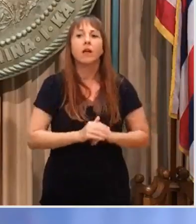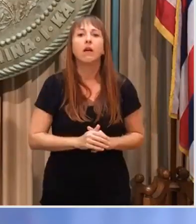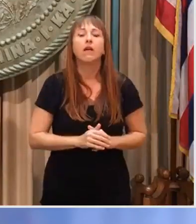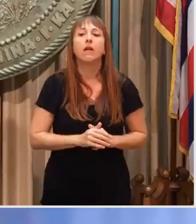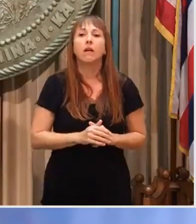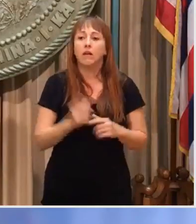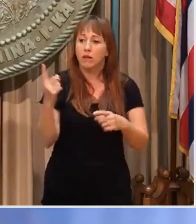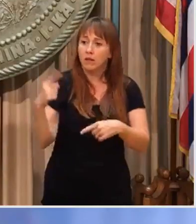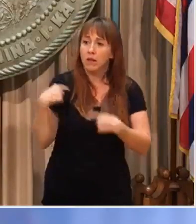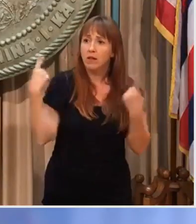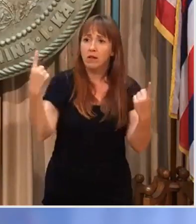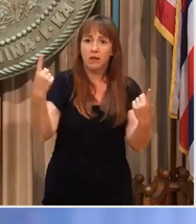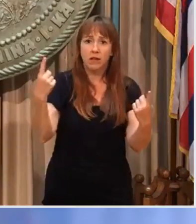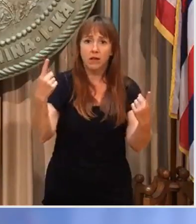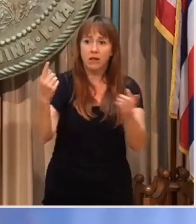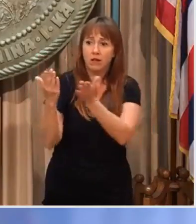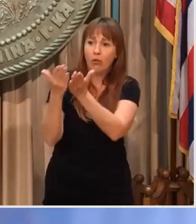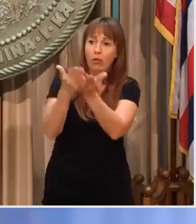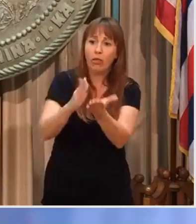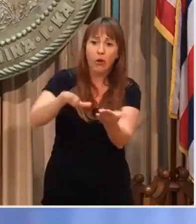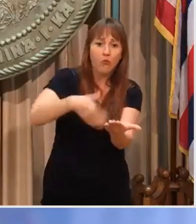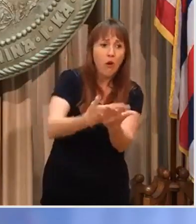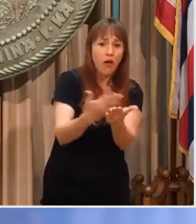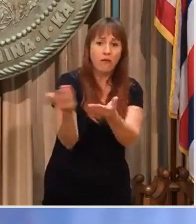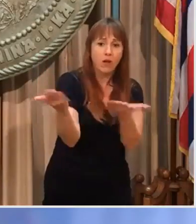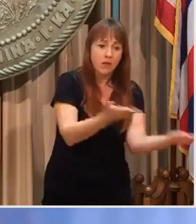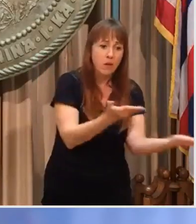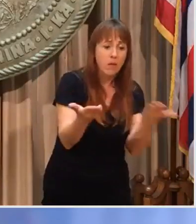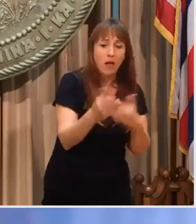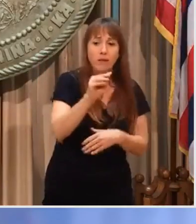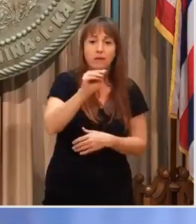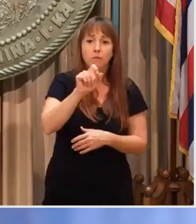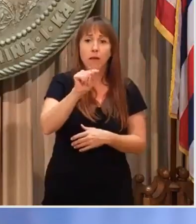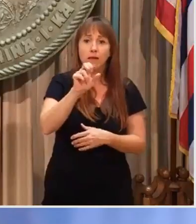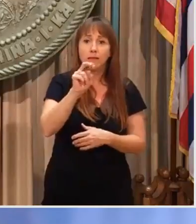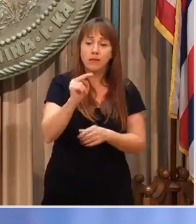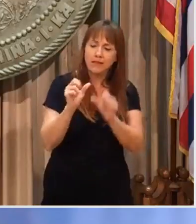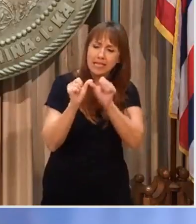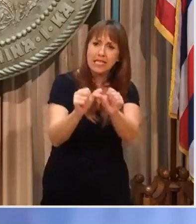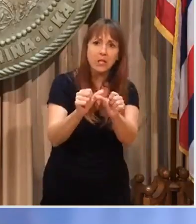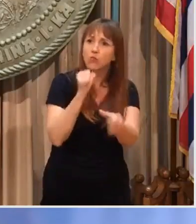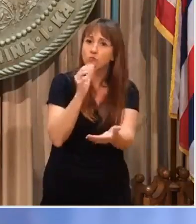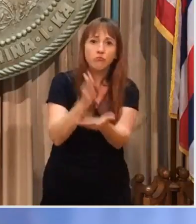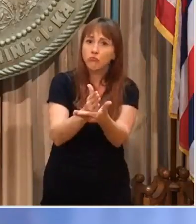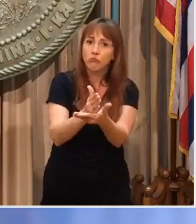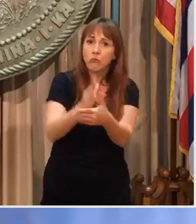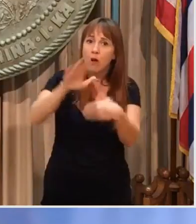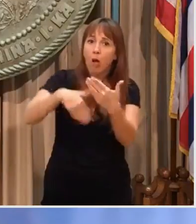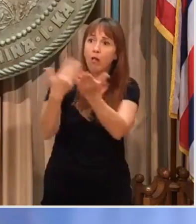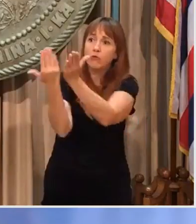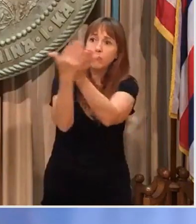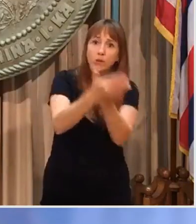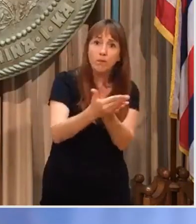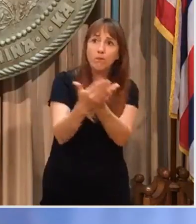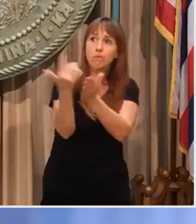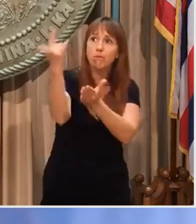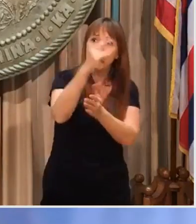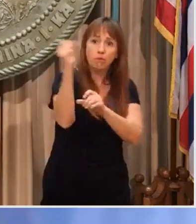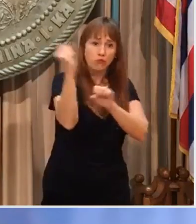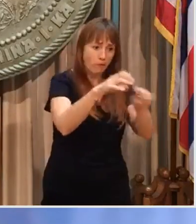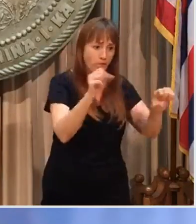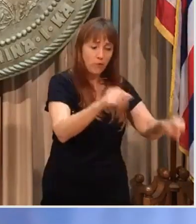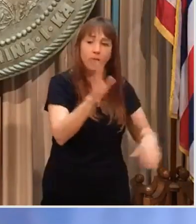no interruption of supply lines. Matson and all shippers to the islands continue